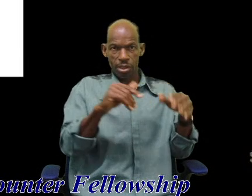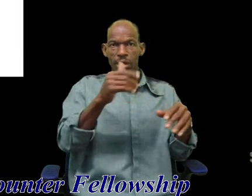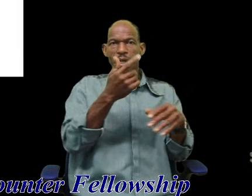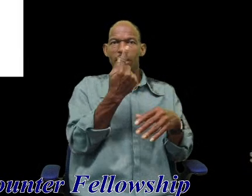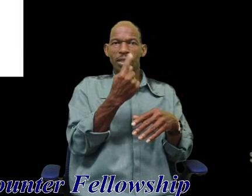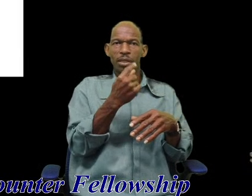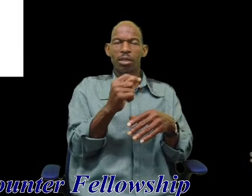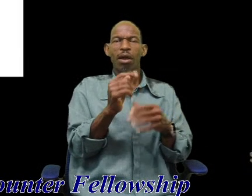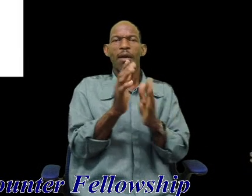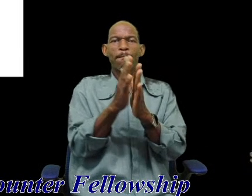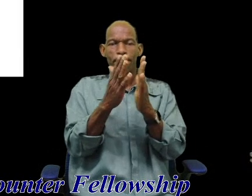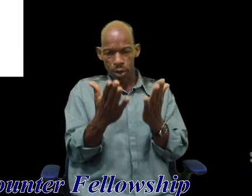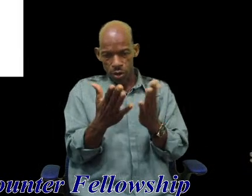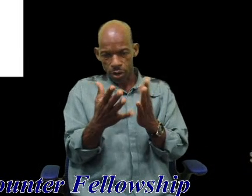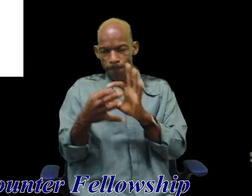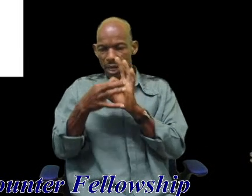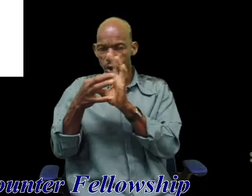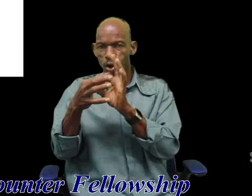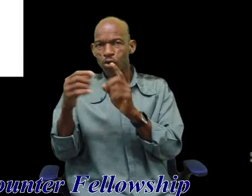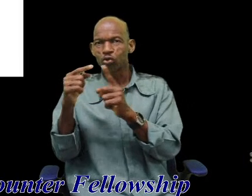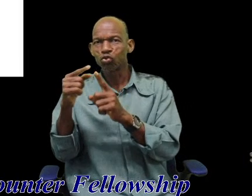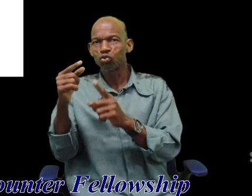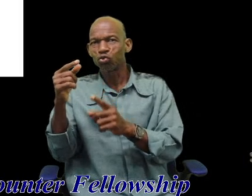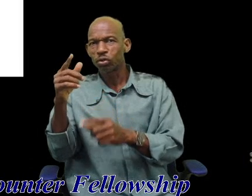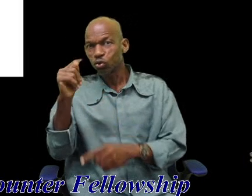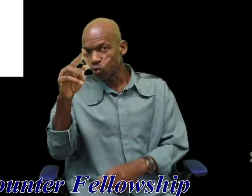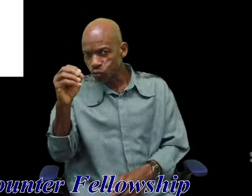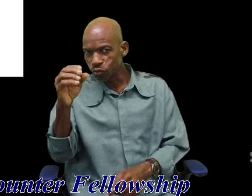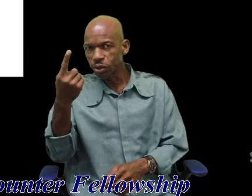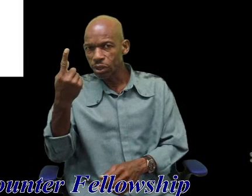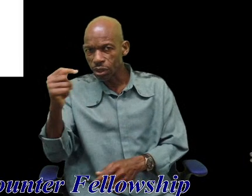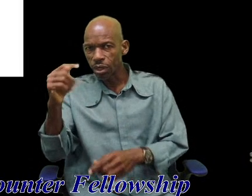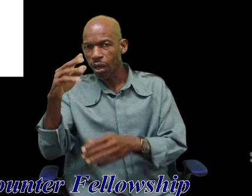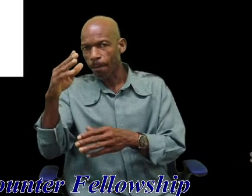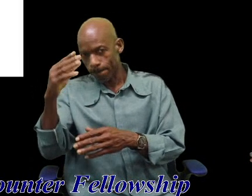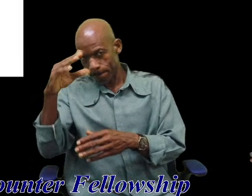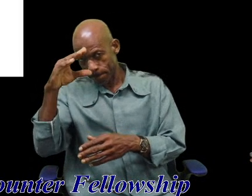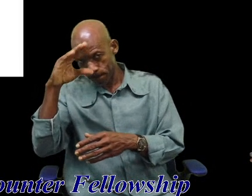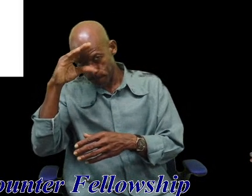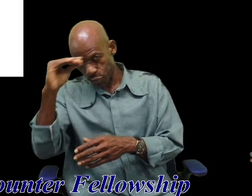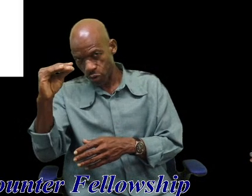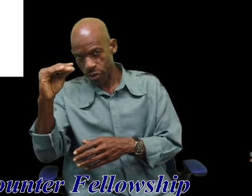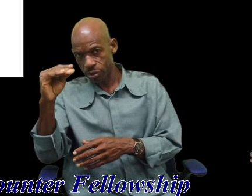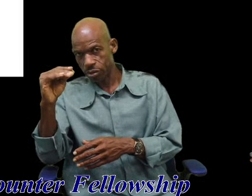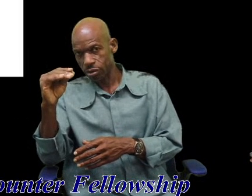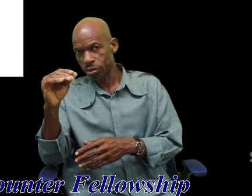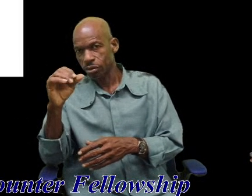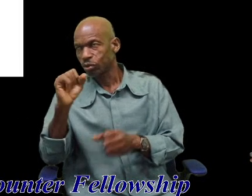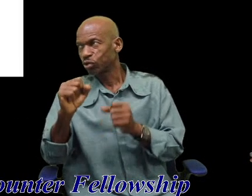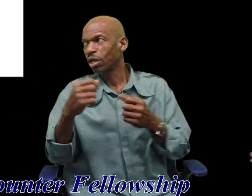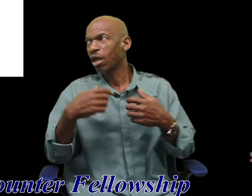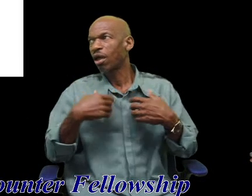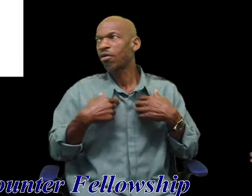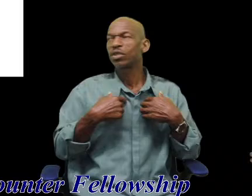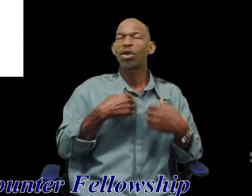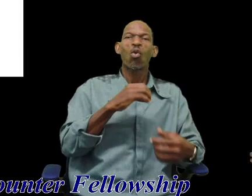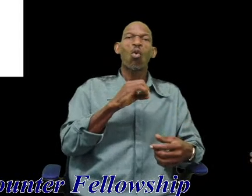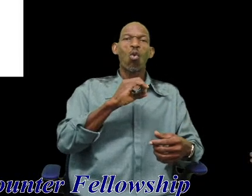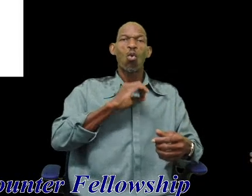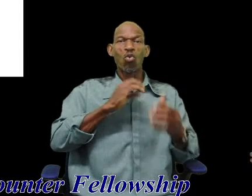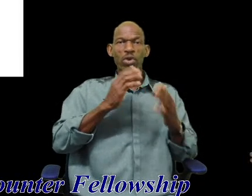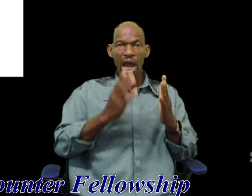and we have the book. The same words, the owner and what is owned.